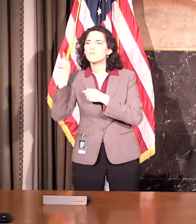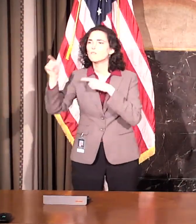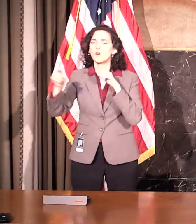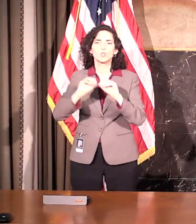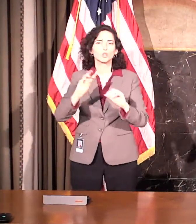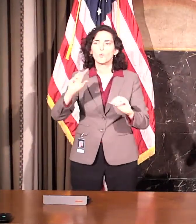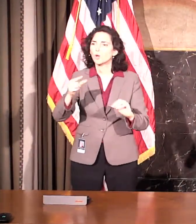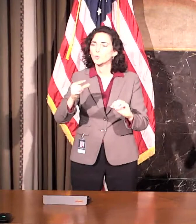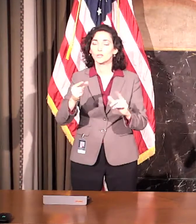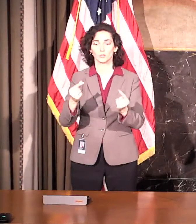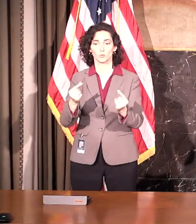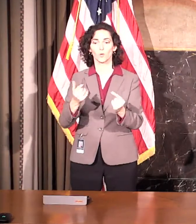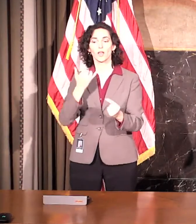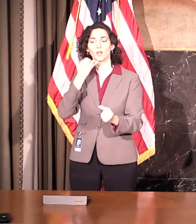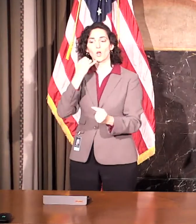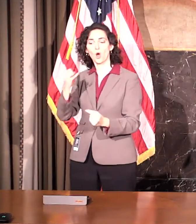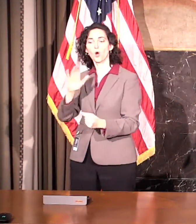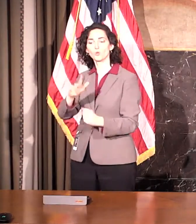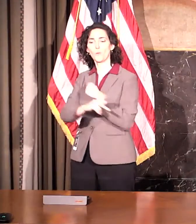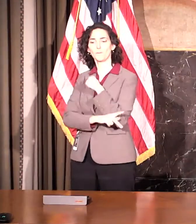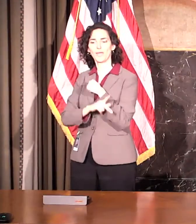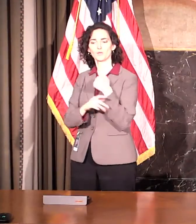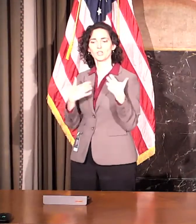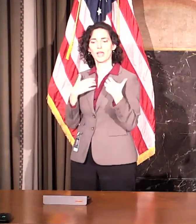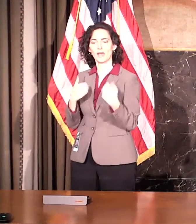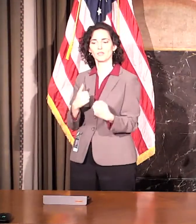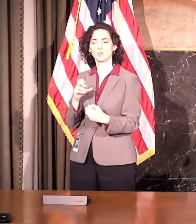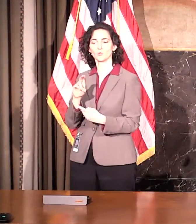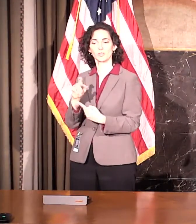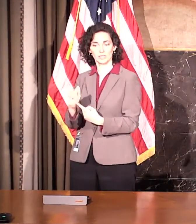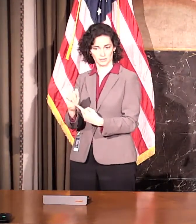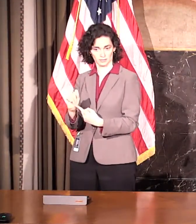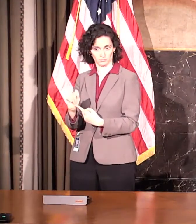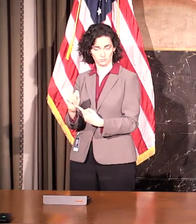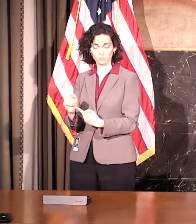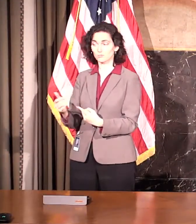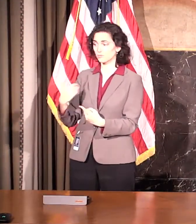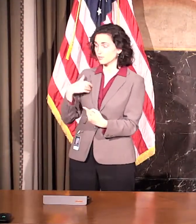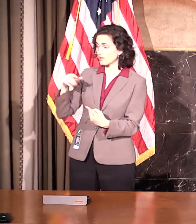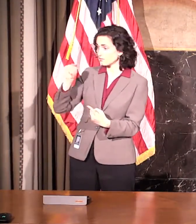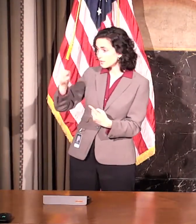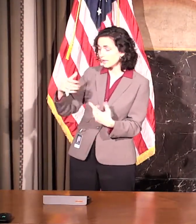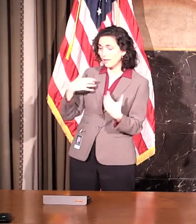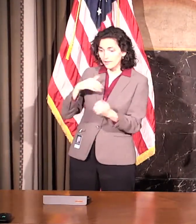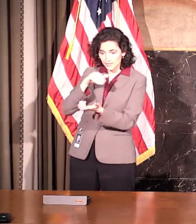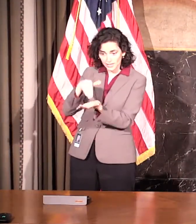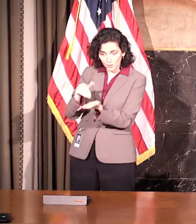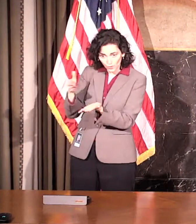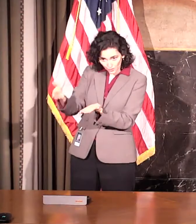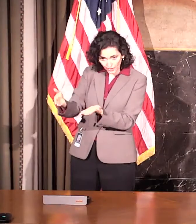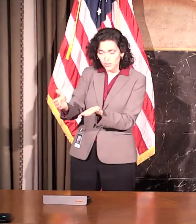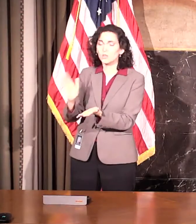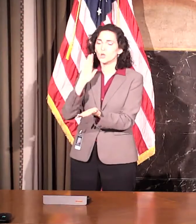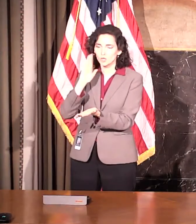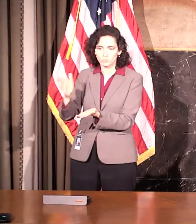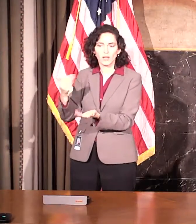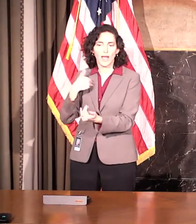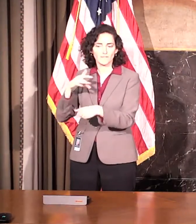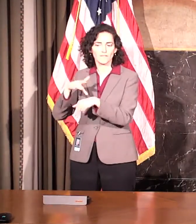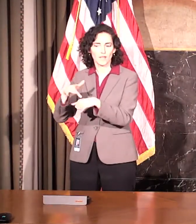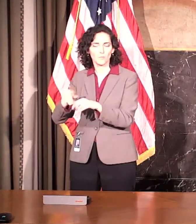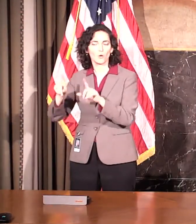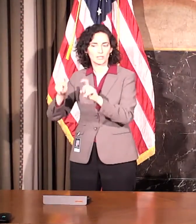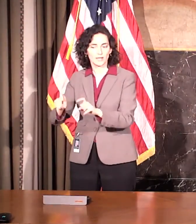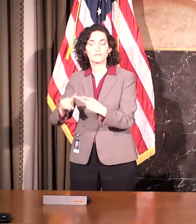you can always call the Parish Health Unit. If there is a health center, they're going to have testing available. Hospitals are going to